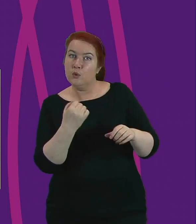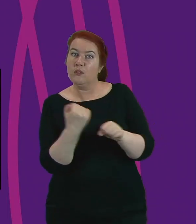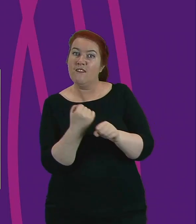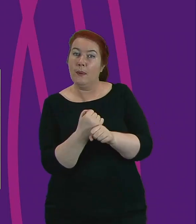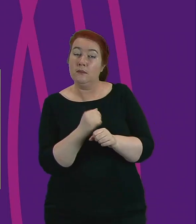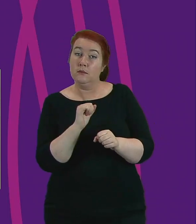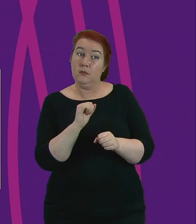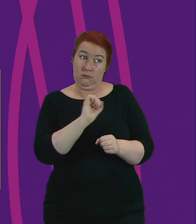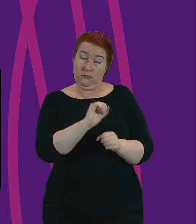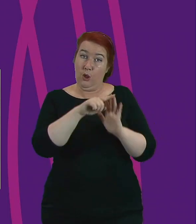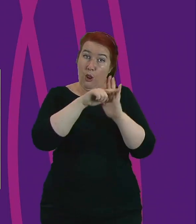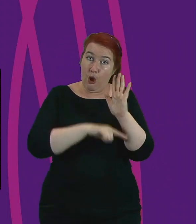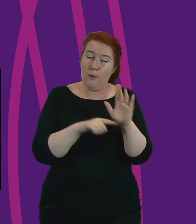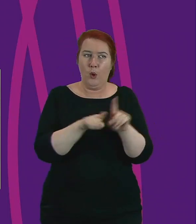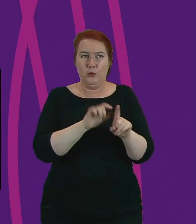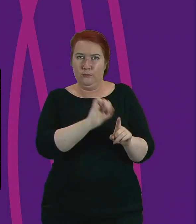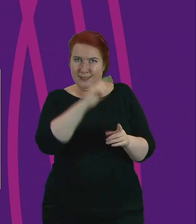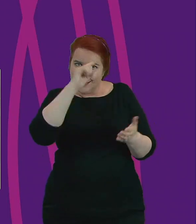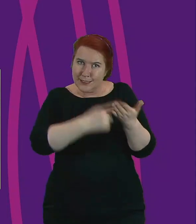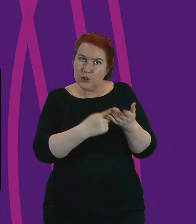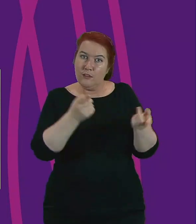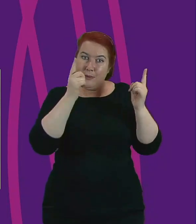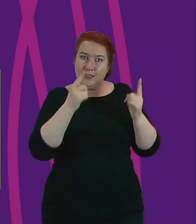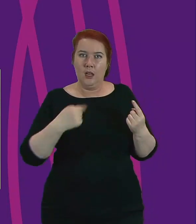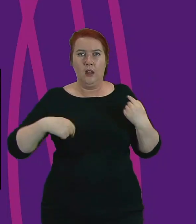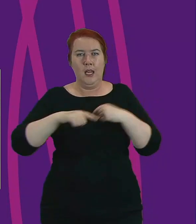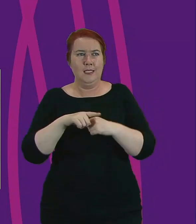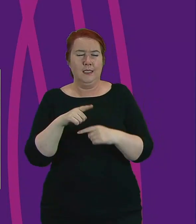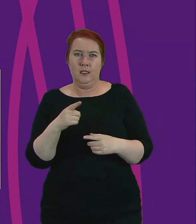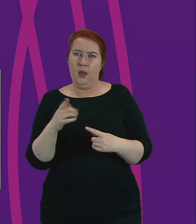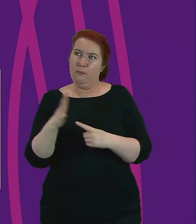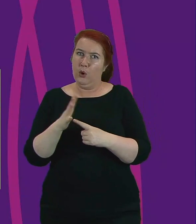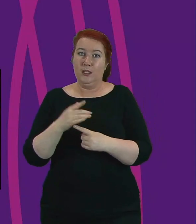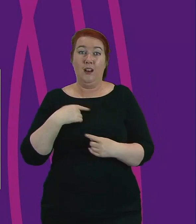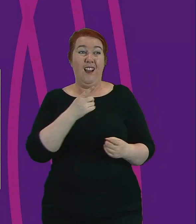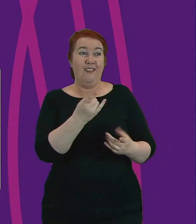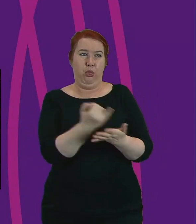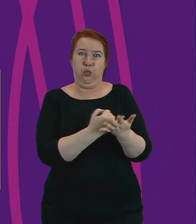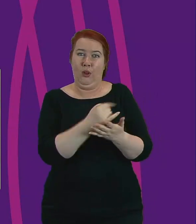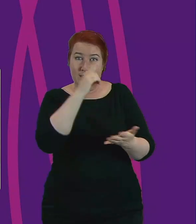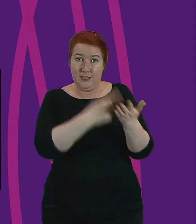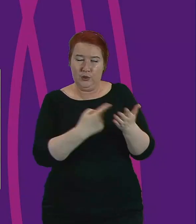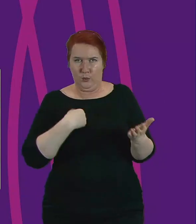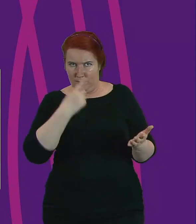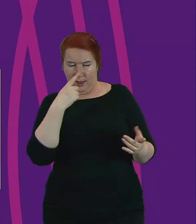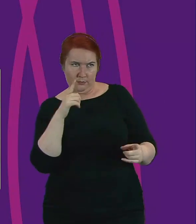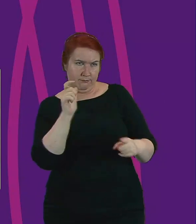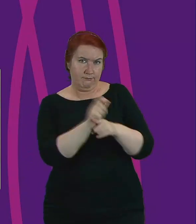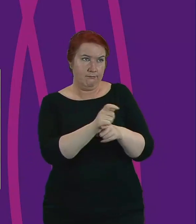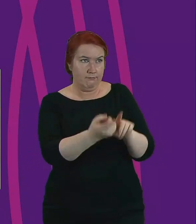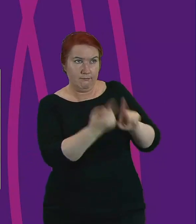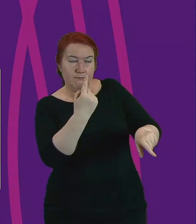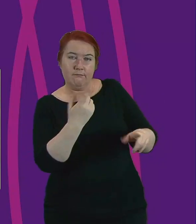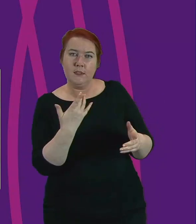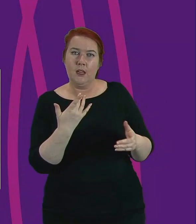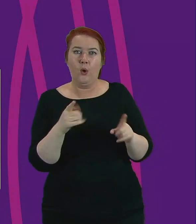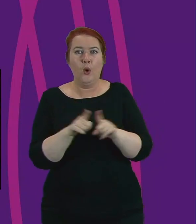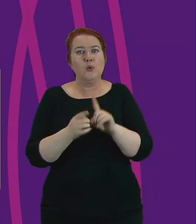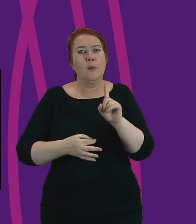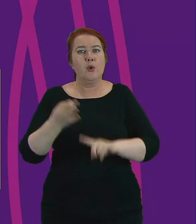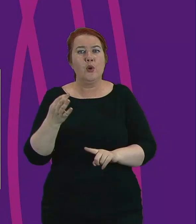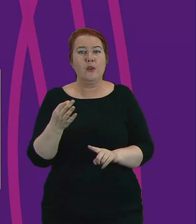legislation and of decision-making by ministers. It is a filter against poor decisions and an incentive for improvement. So it is a concern